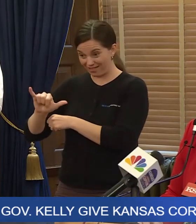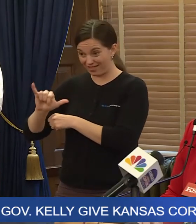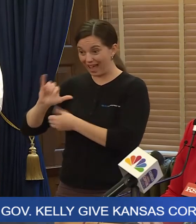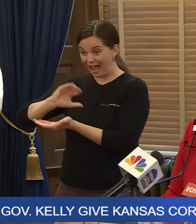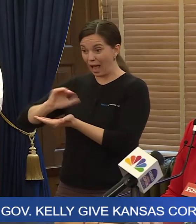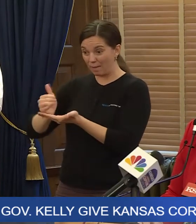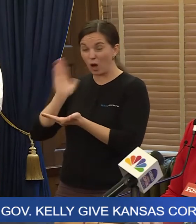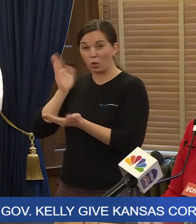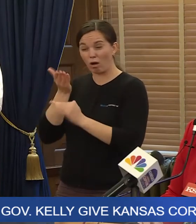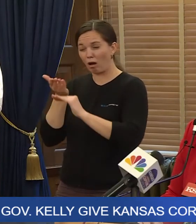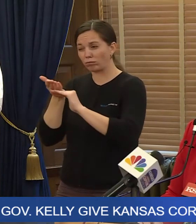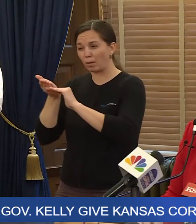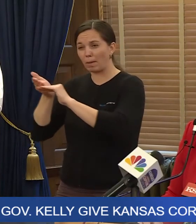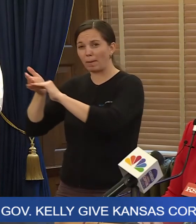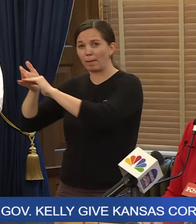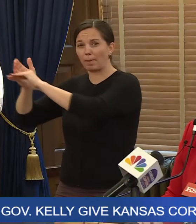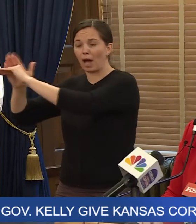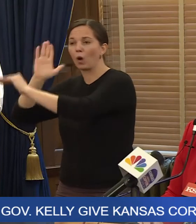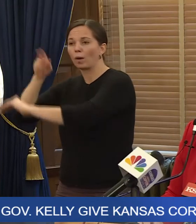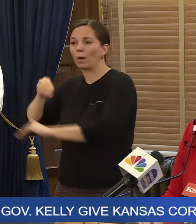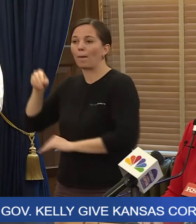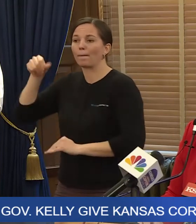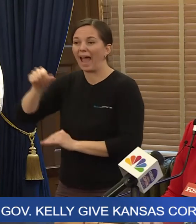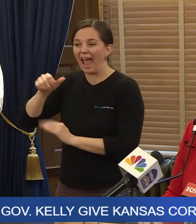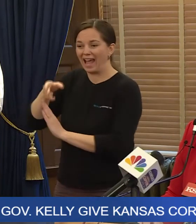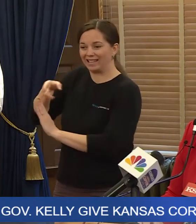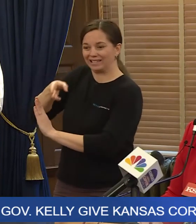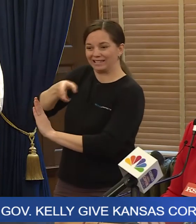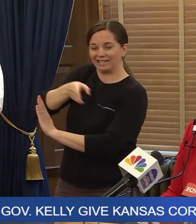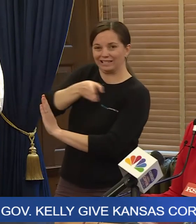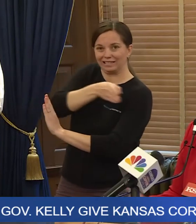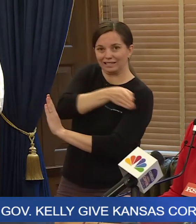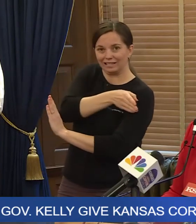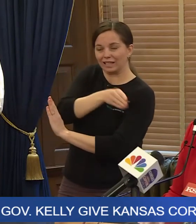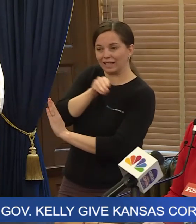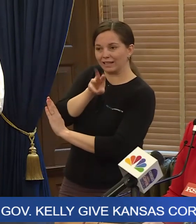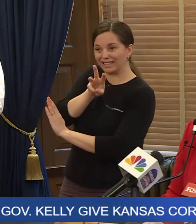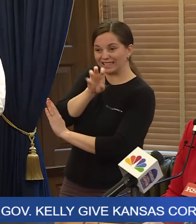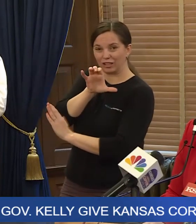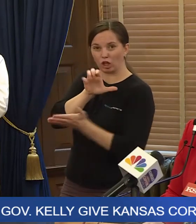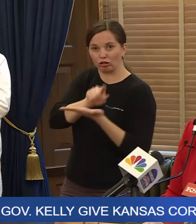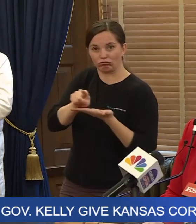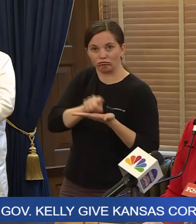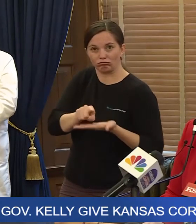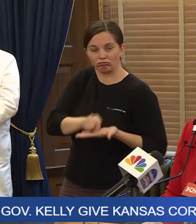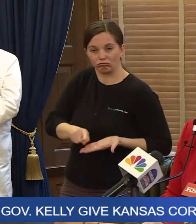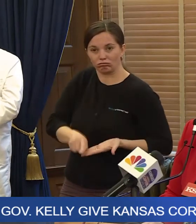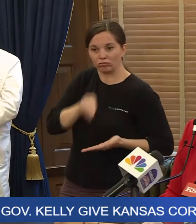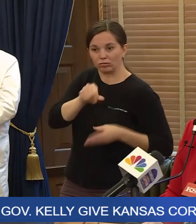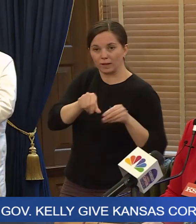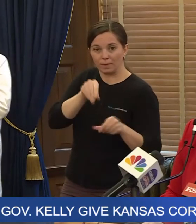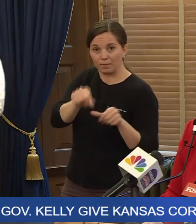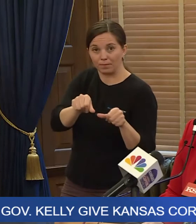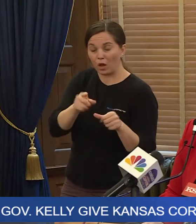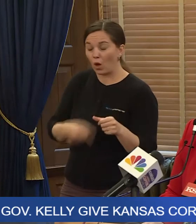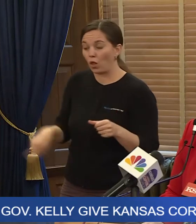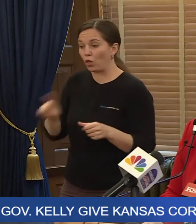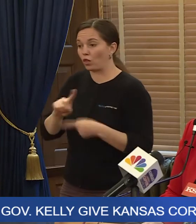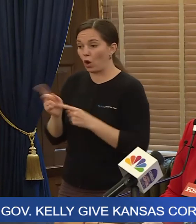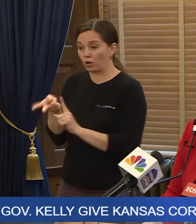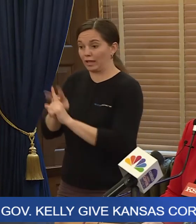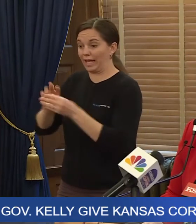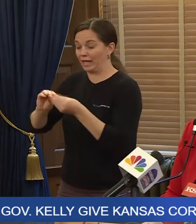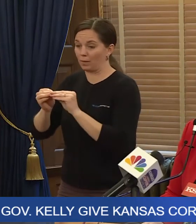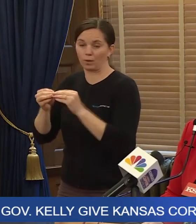continue to increase as we begin to pay the retroactive additional $600 payments to individuals. These dramatic claims